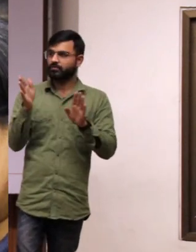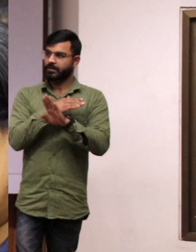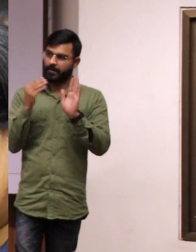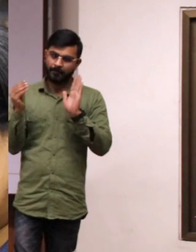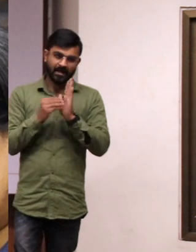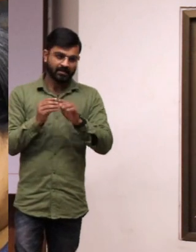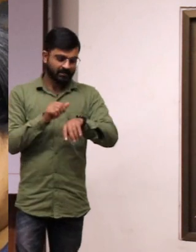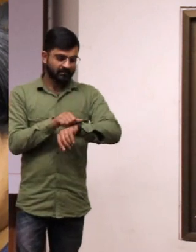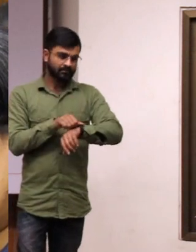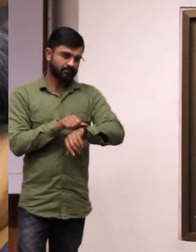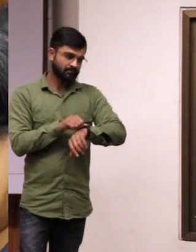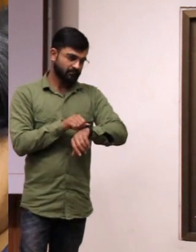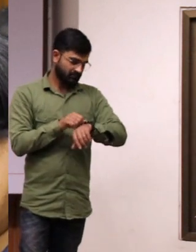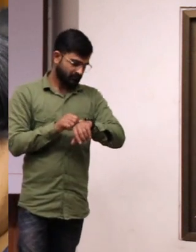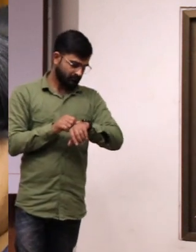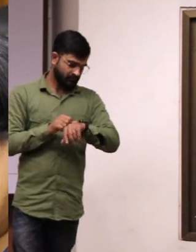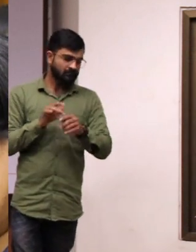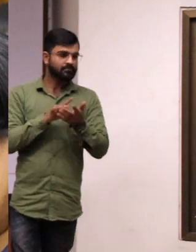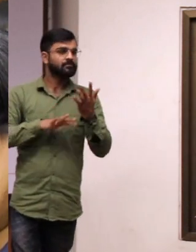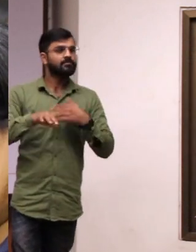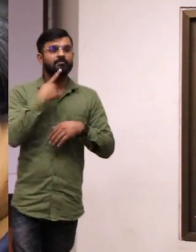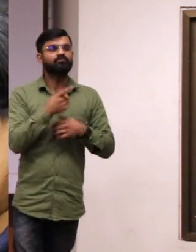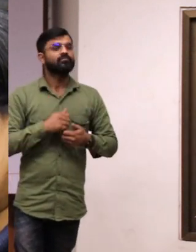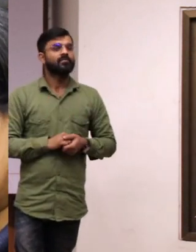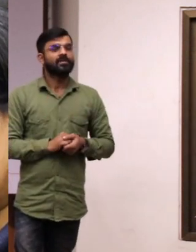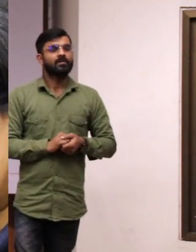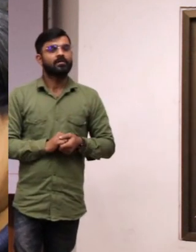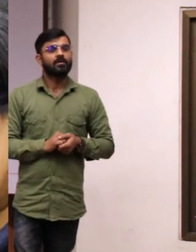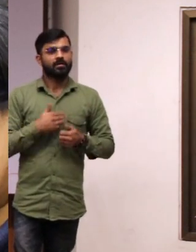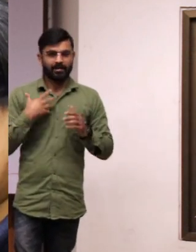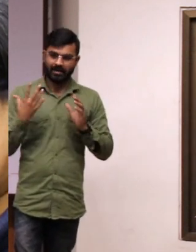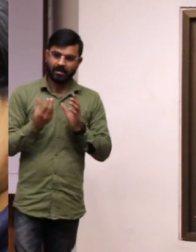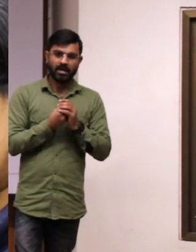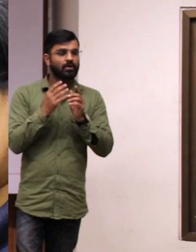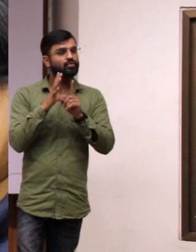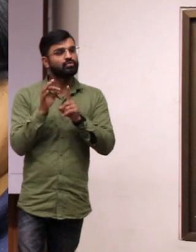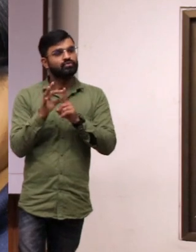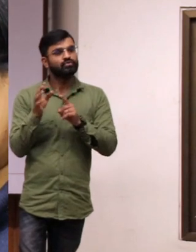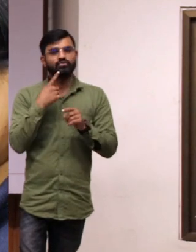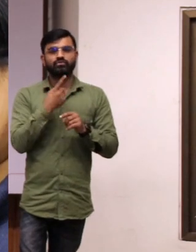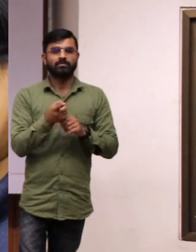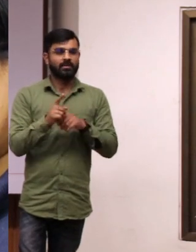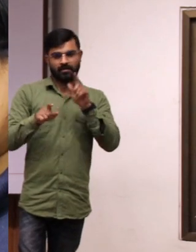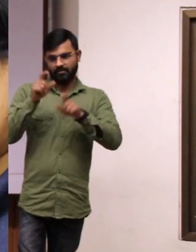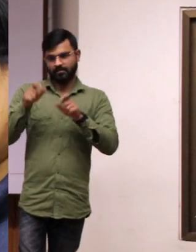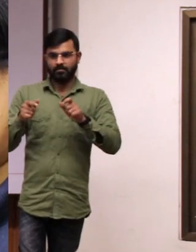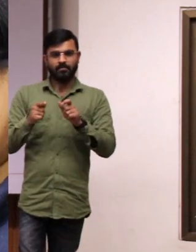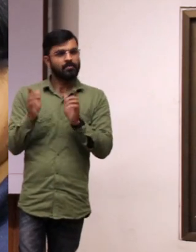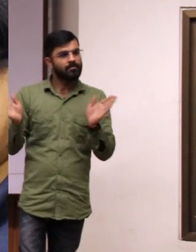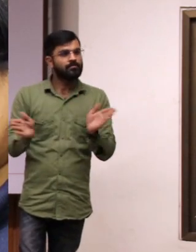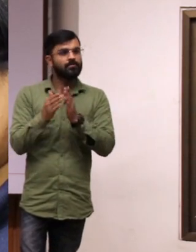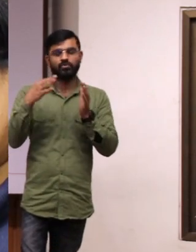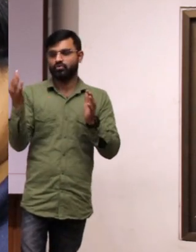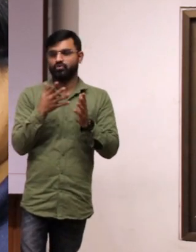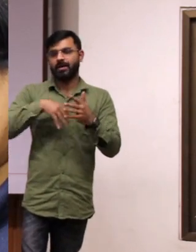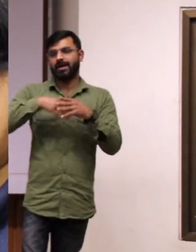this invasive species also. So are we doing, or let's say, because people are promoting new